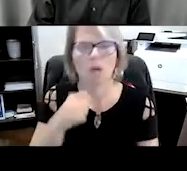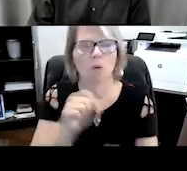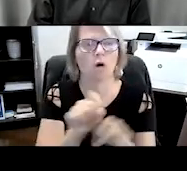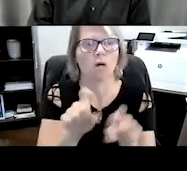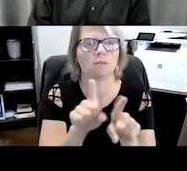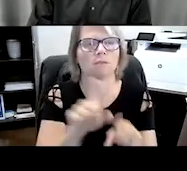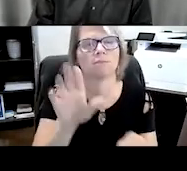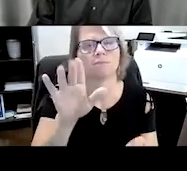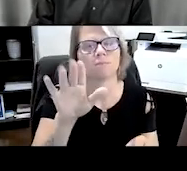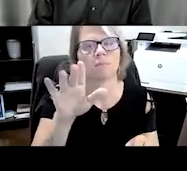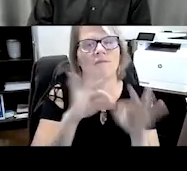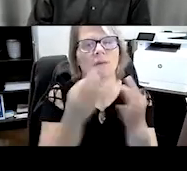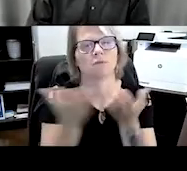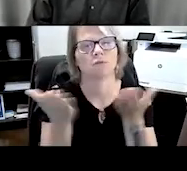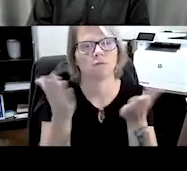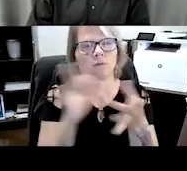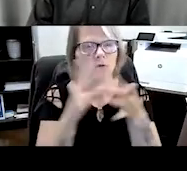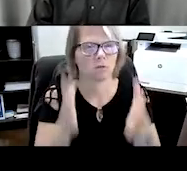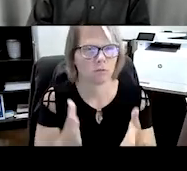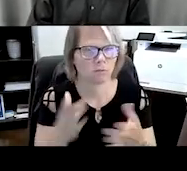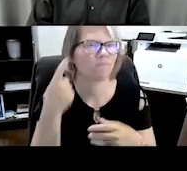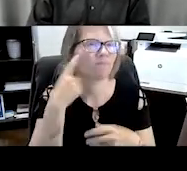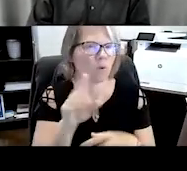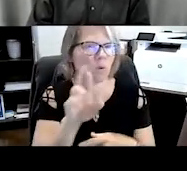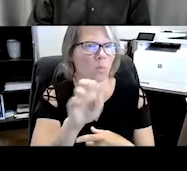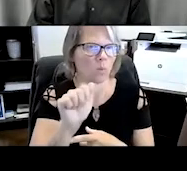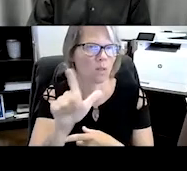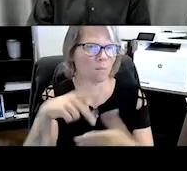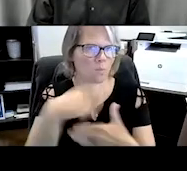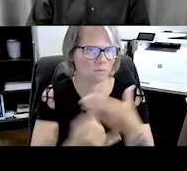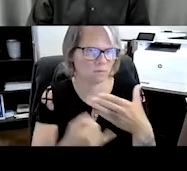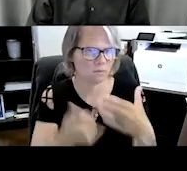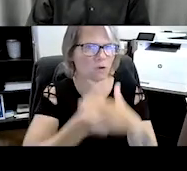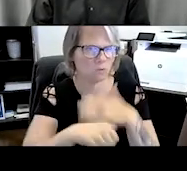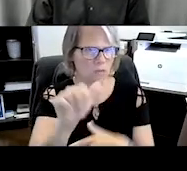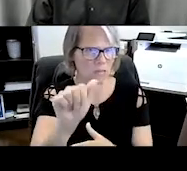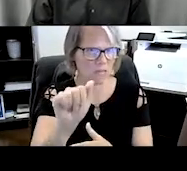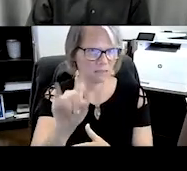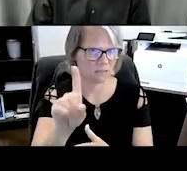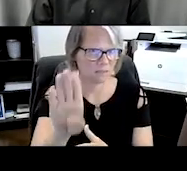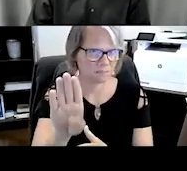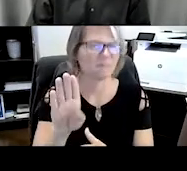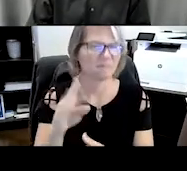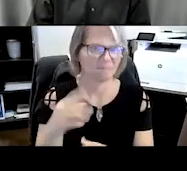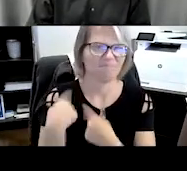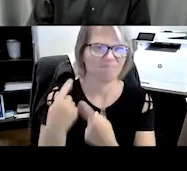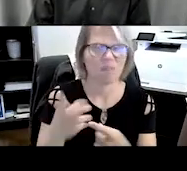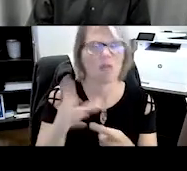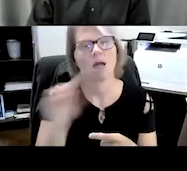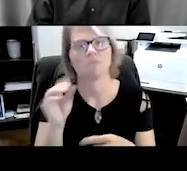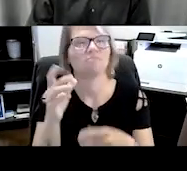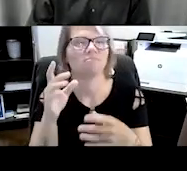family. I work as a family services coordinator for the REAL project, which is